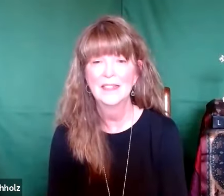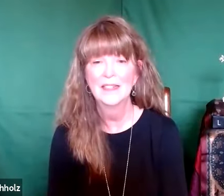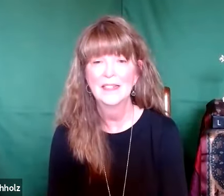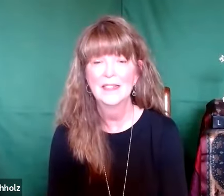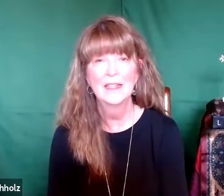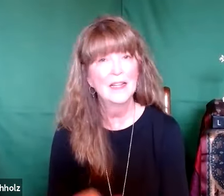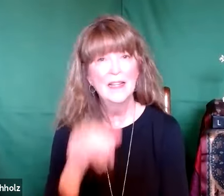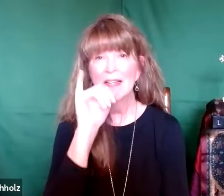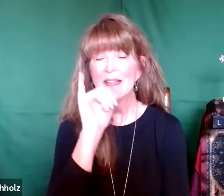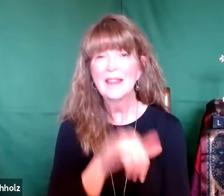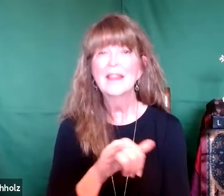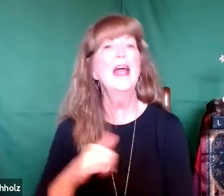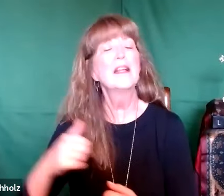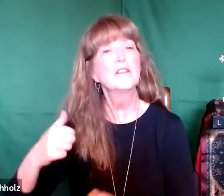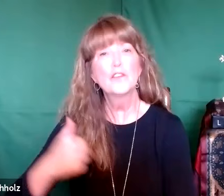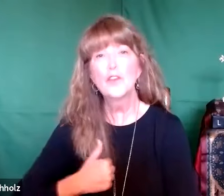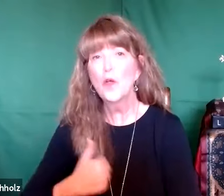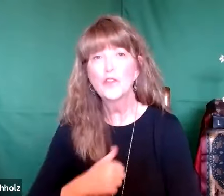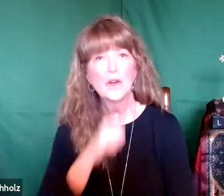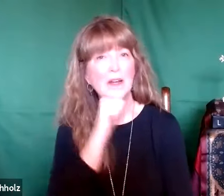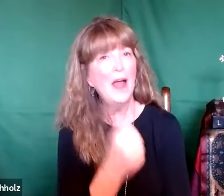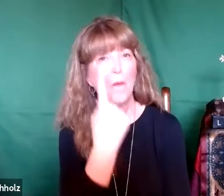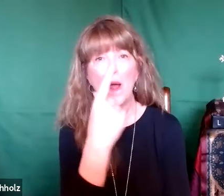and know that he would spend eternity in heaven.